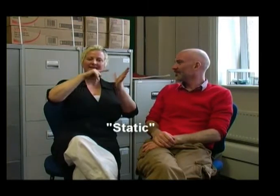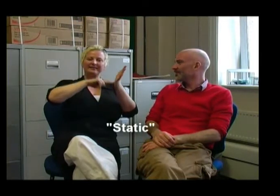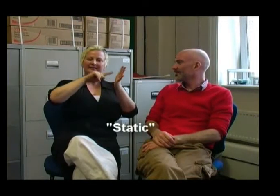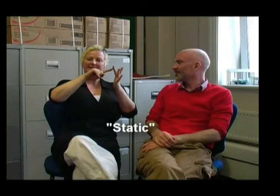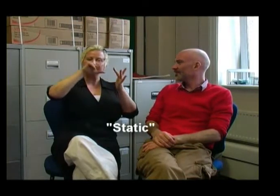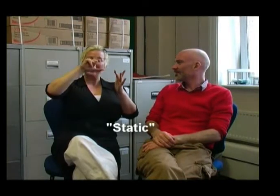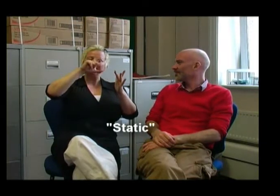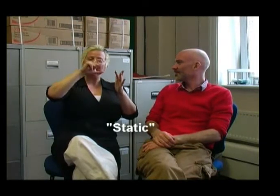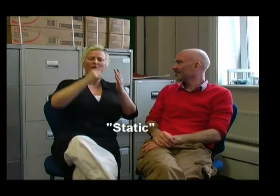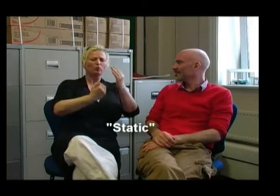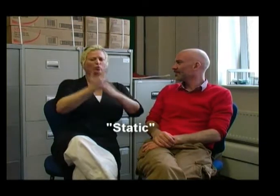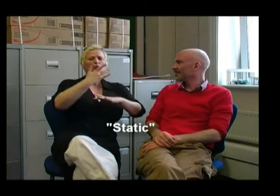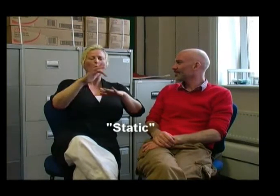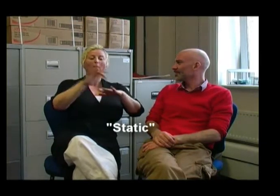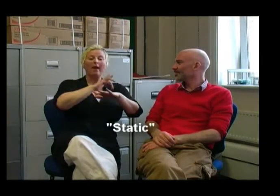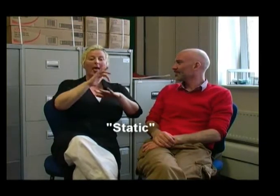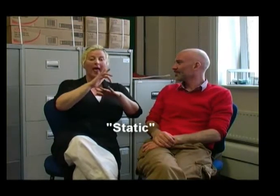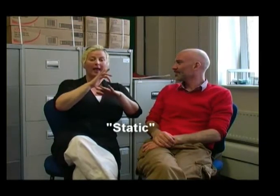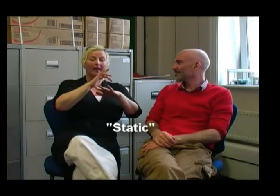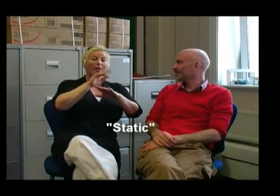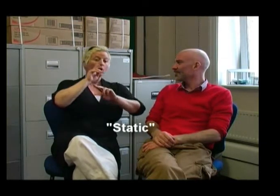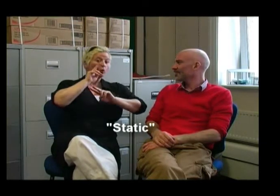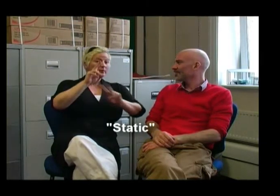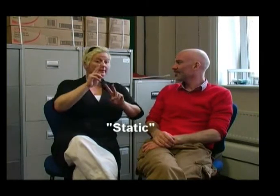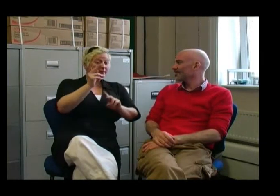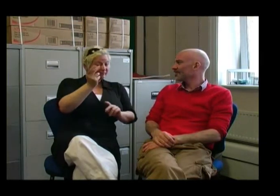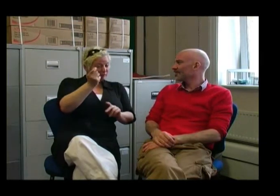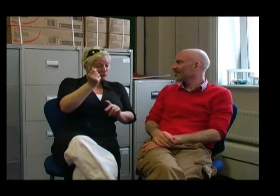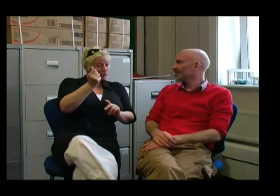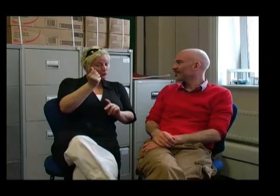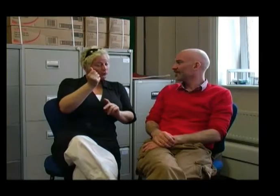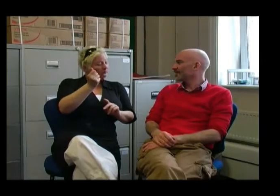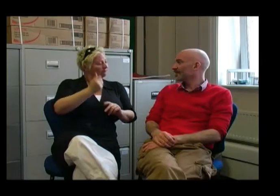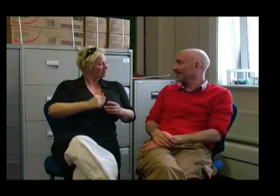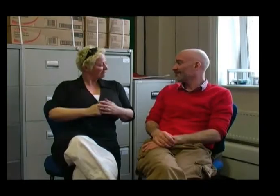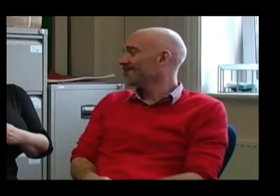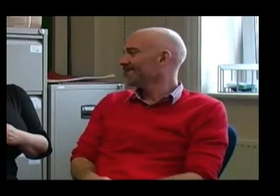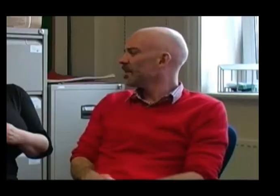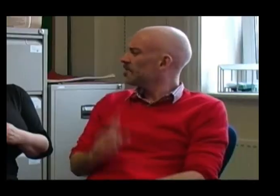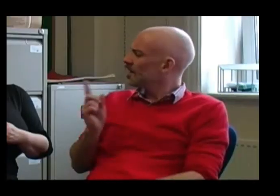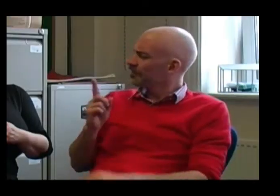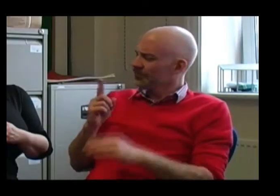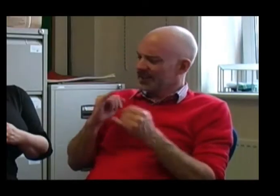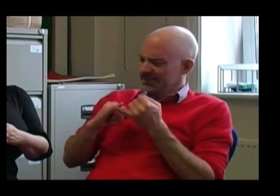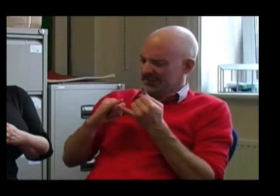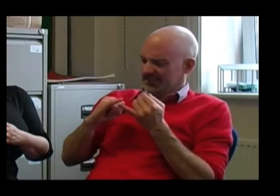I've done a play called Static. It's a new play which you'll be